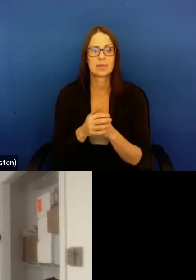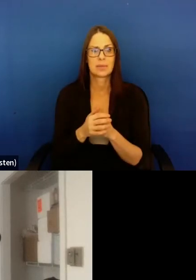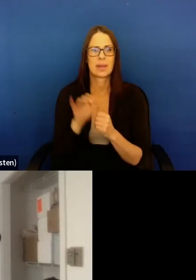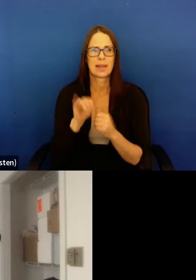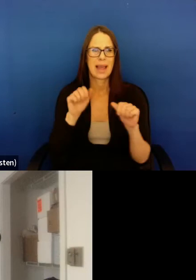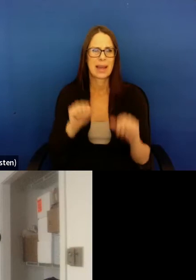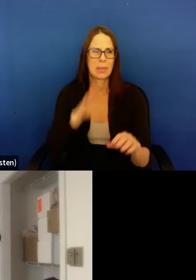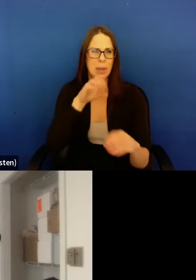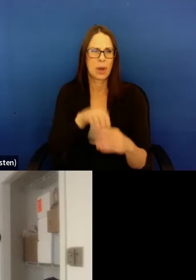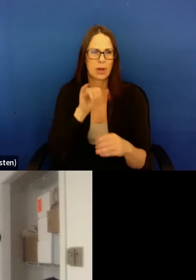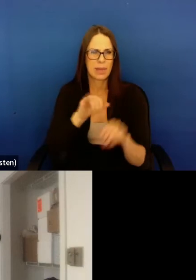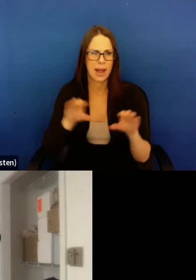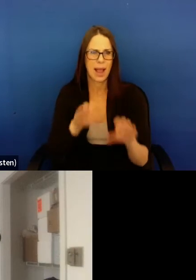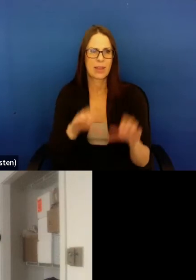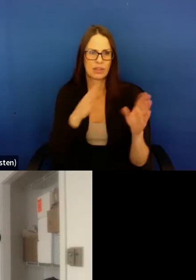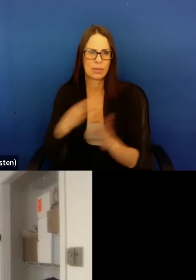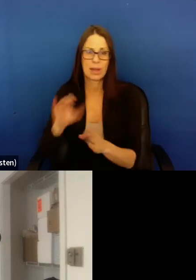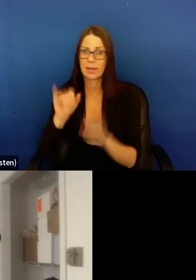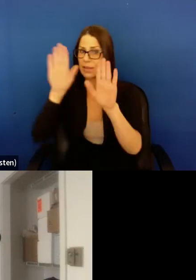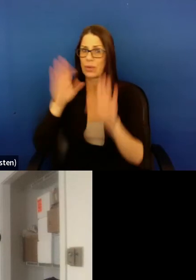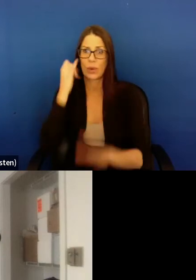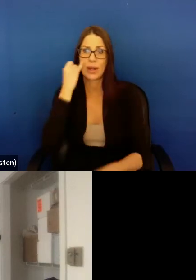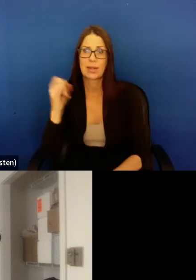plan. That's a great idea, Sam.